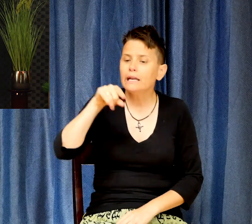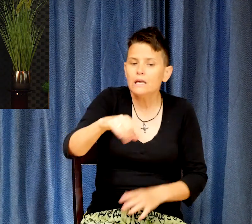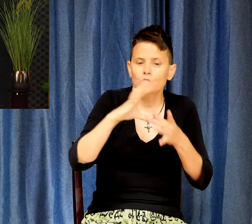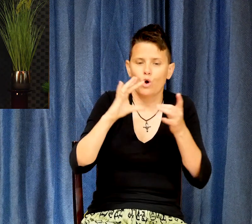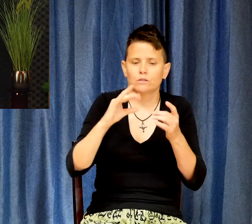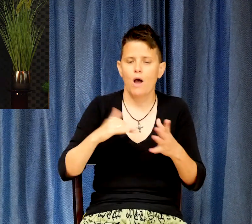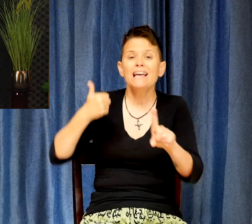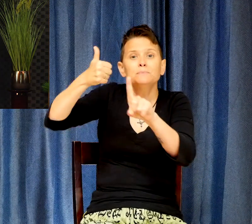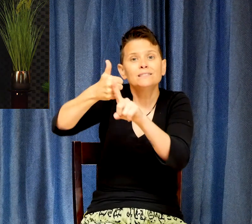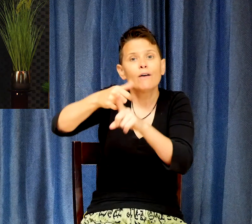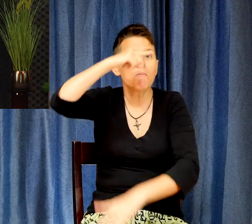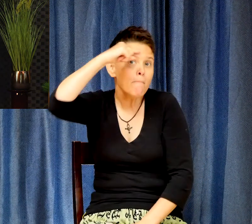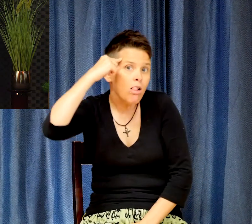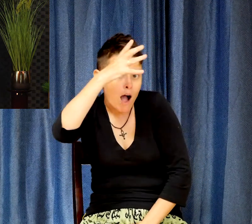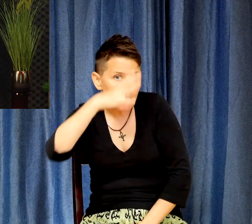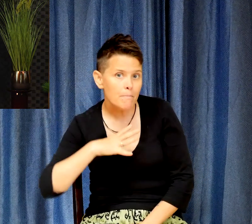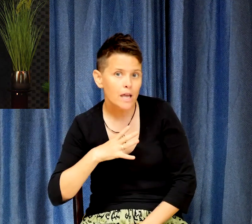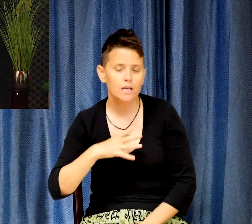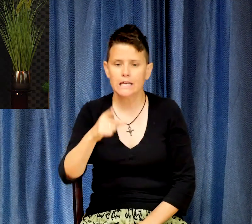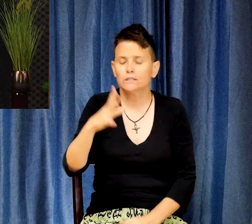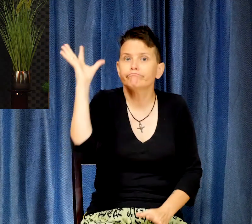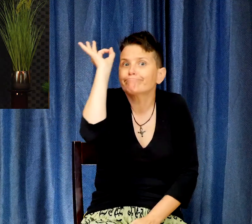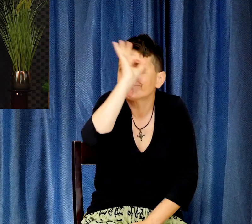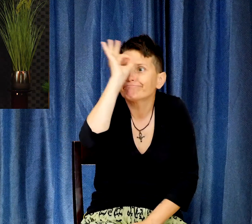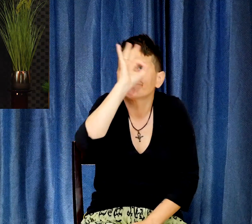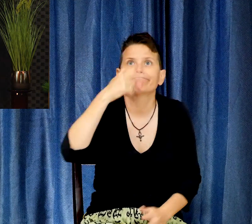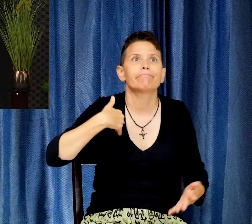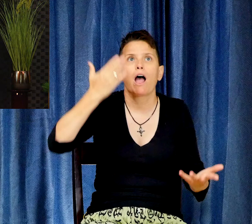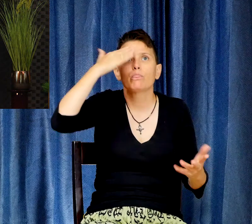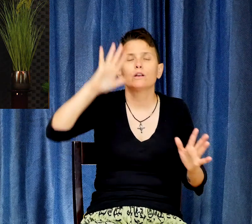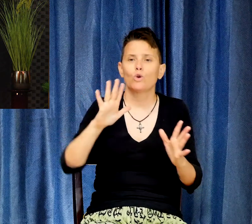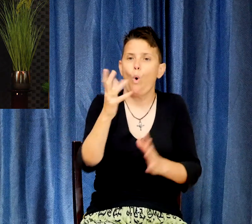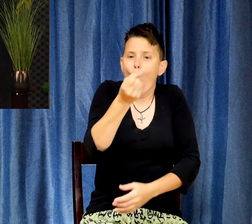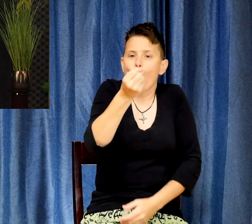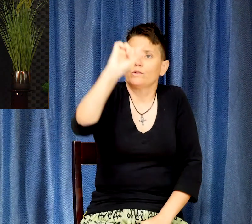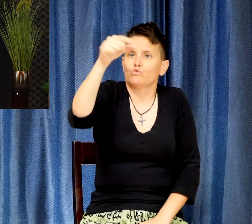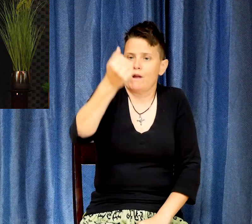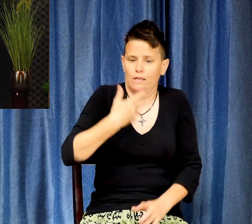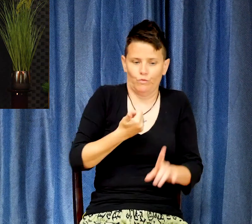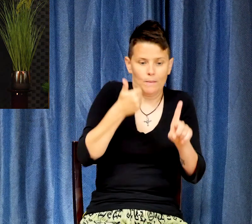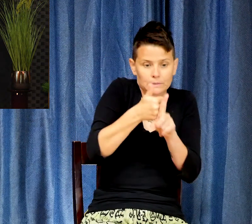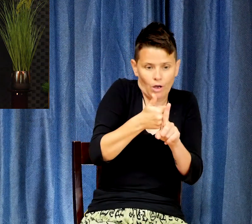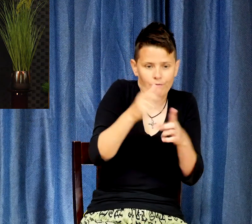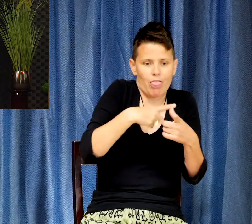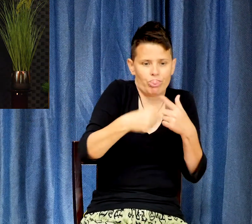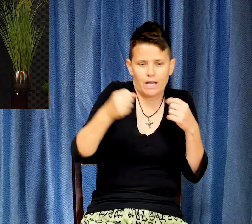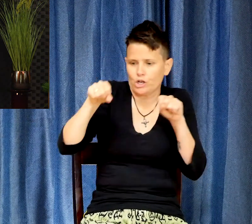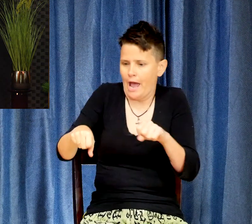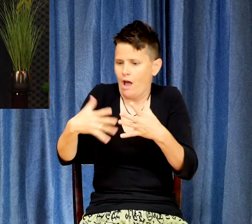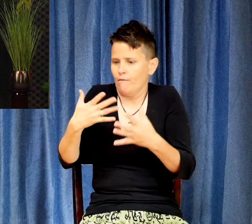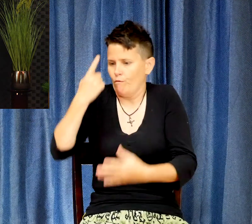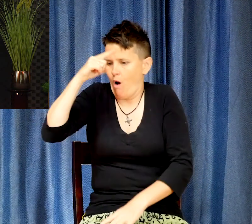understanding, and his own shortcomings in holding grace for himself and his brothers and sisters. One of the things